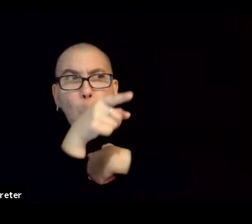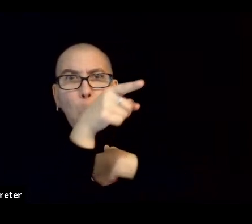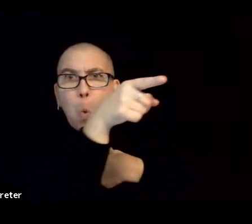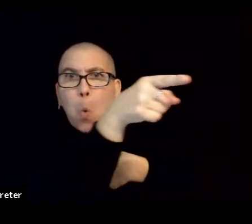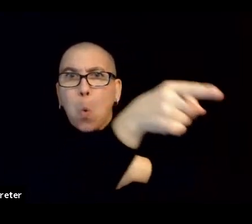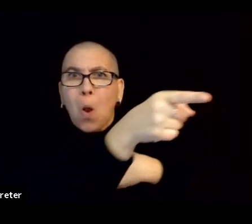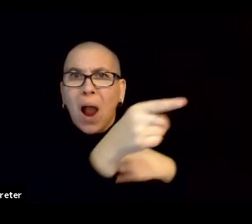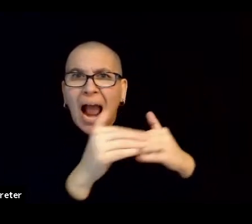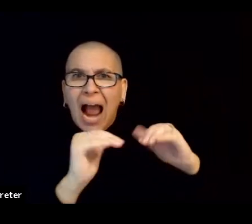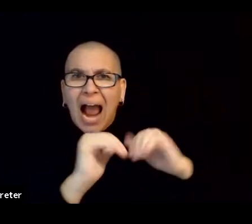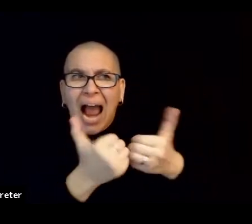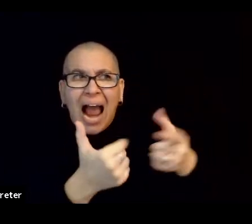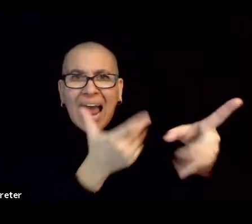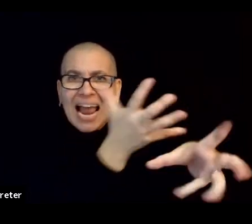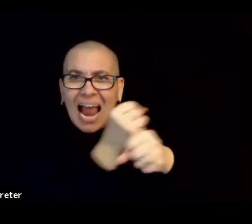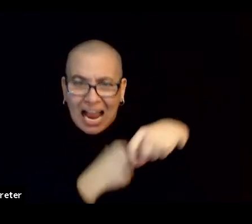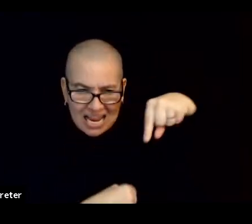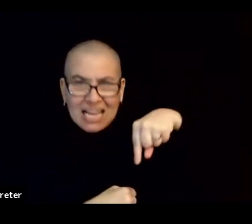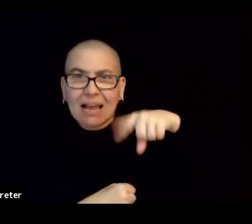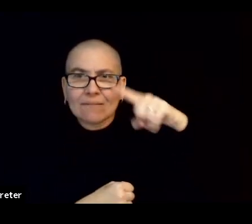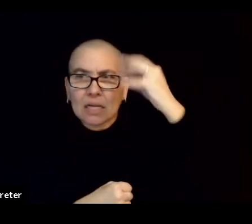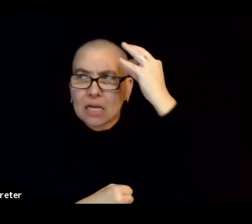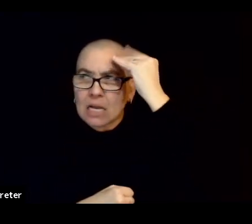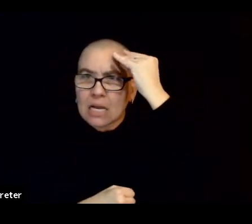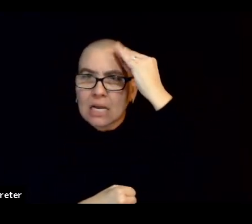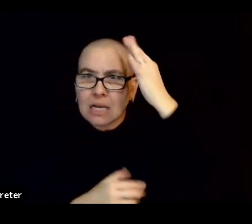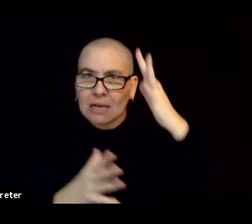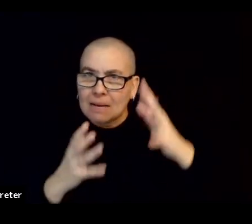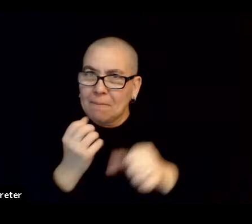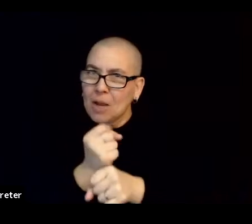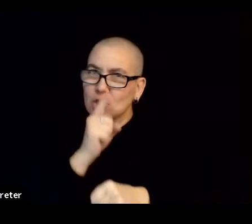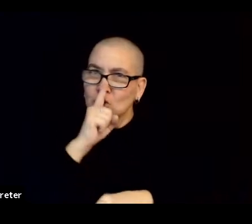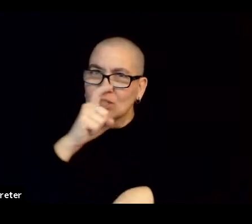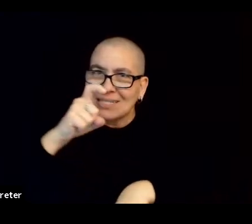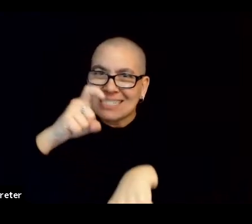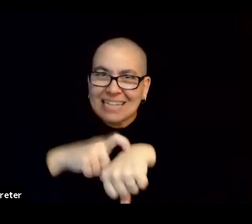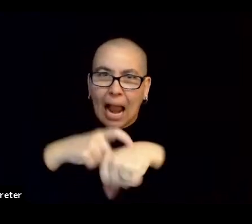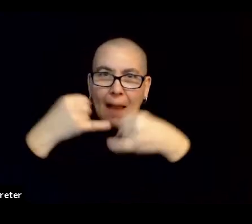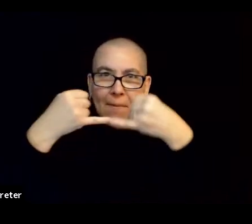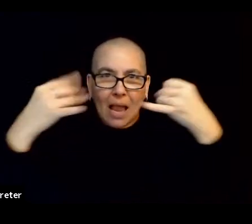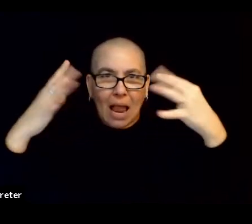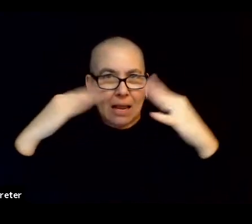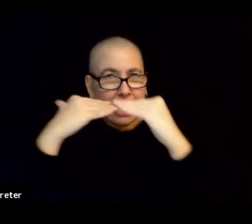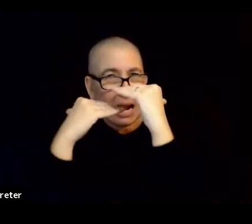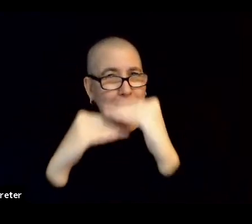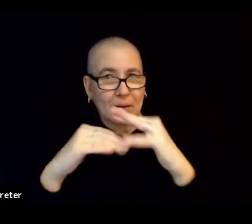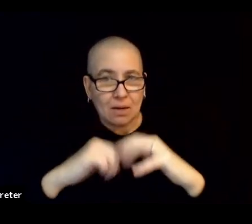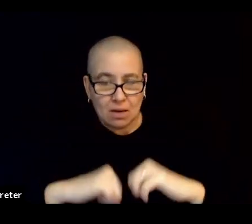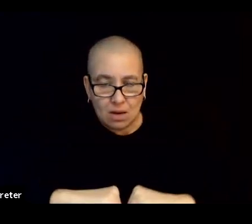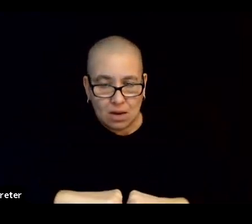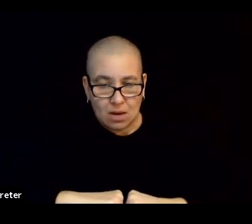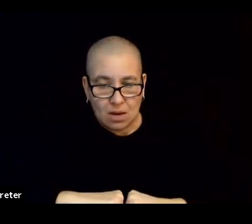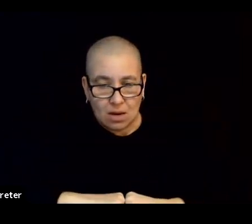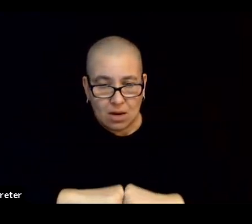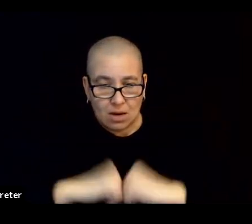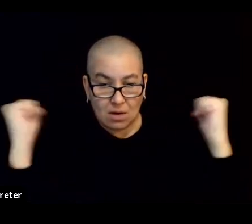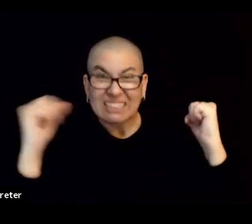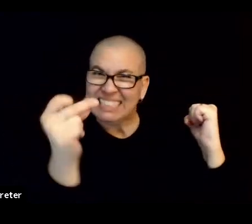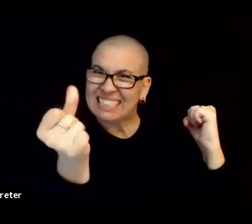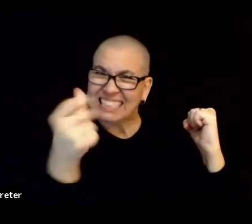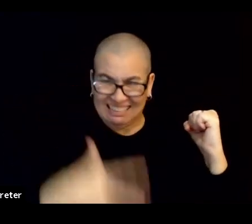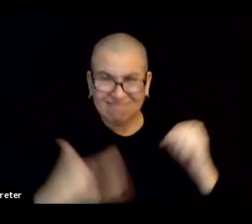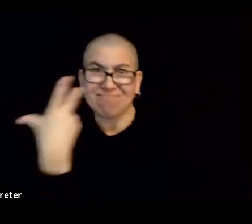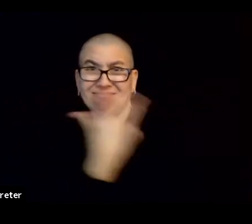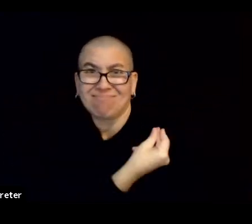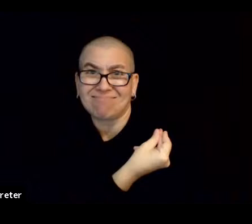first put out, that drew the stories that were too slow in getting these things out, and that we should, instead of waiting to try